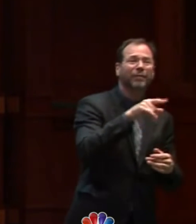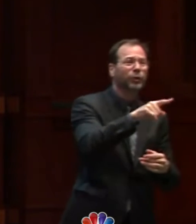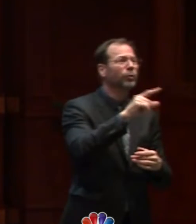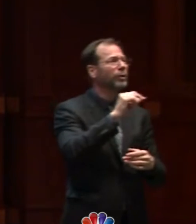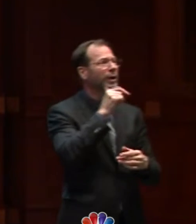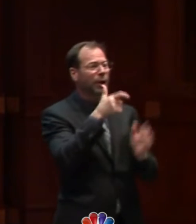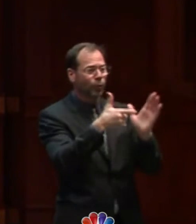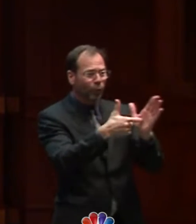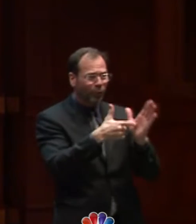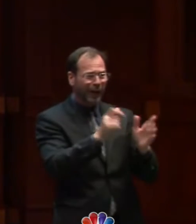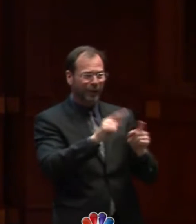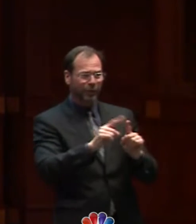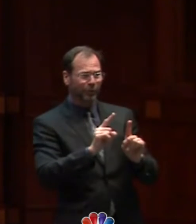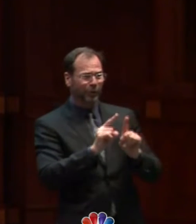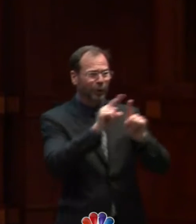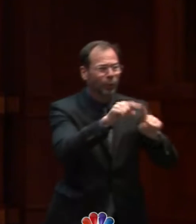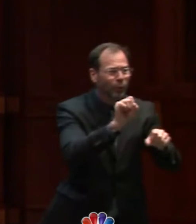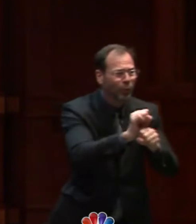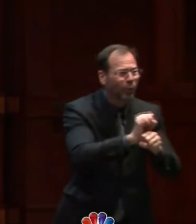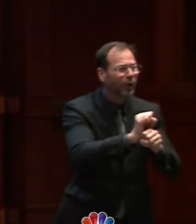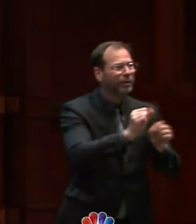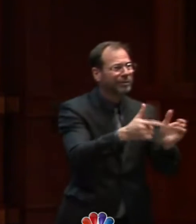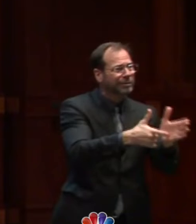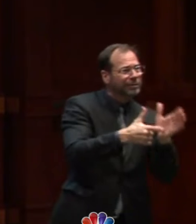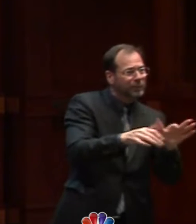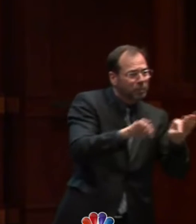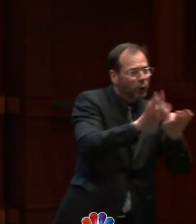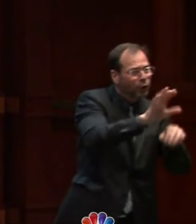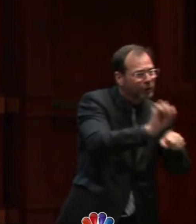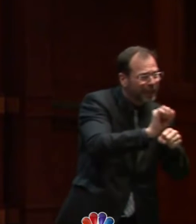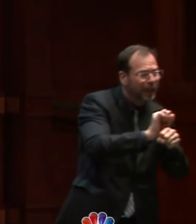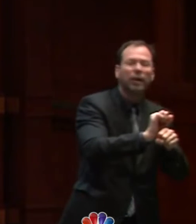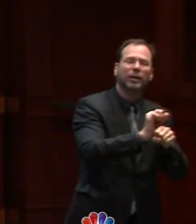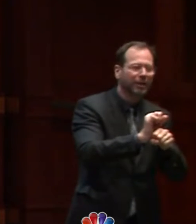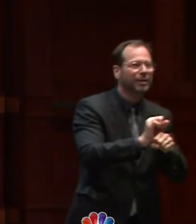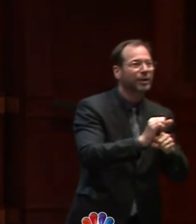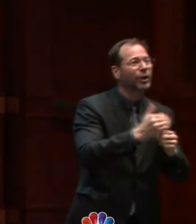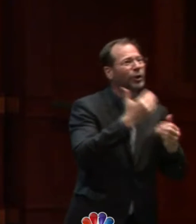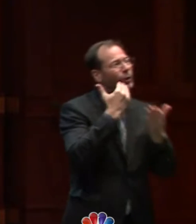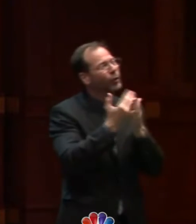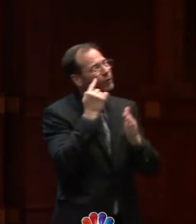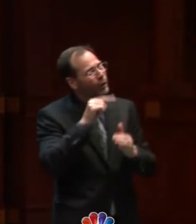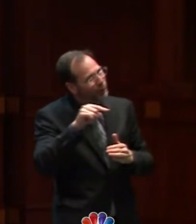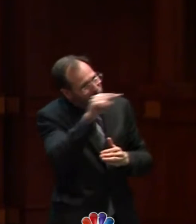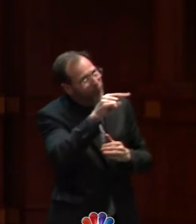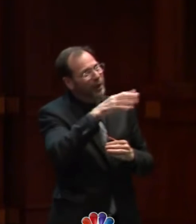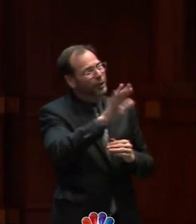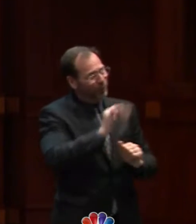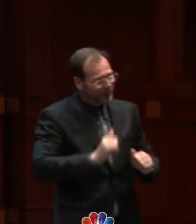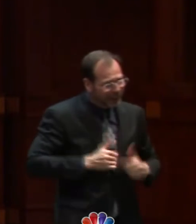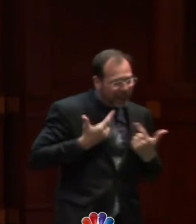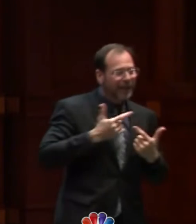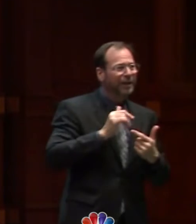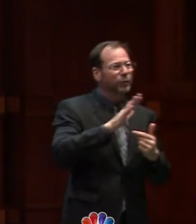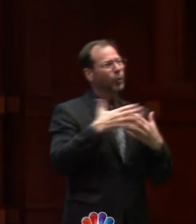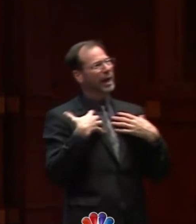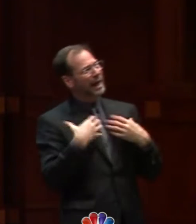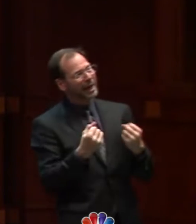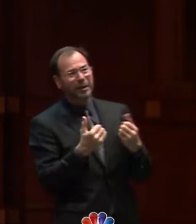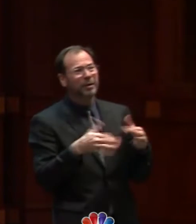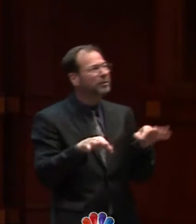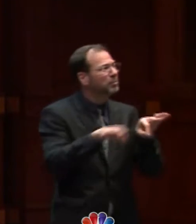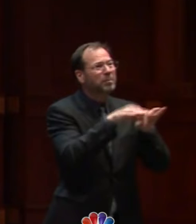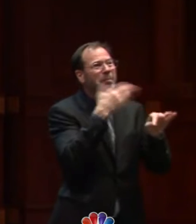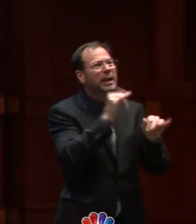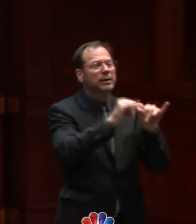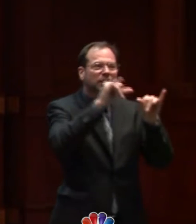in providing an essential service in the state of Texas, it is in your best interest for your own life and for your own health for